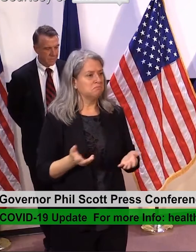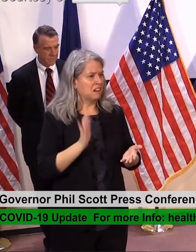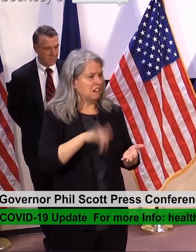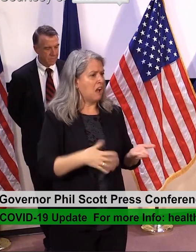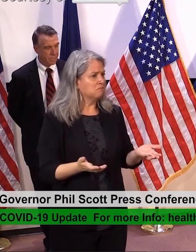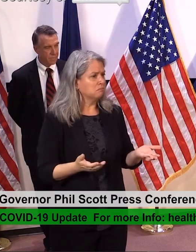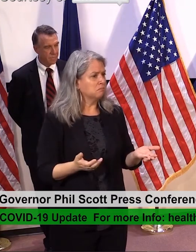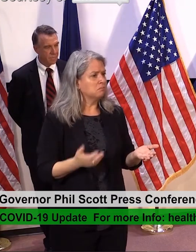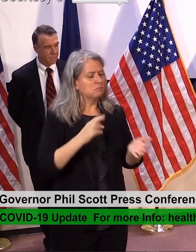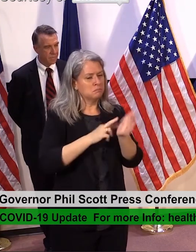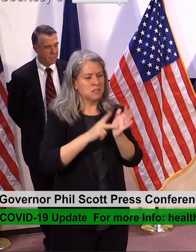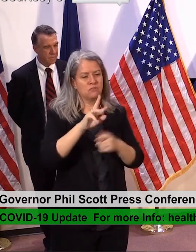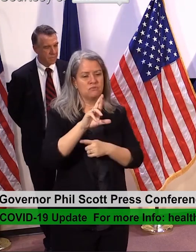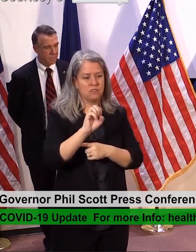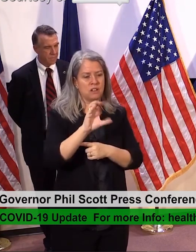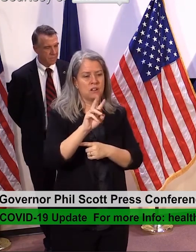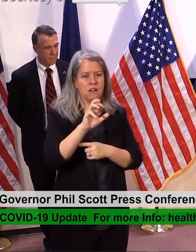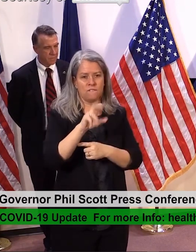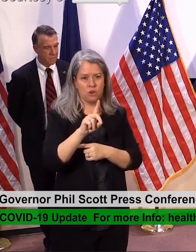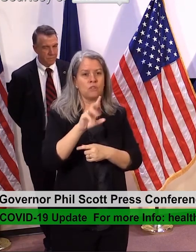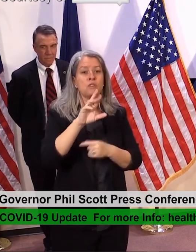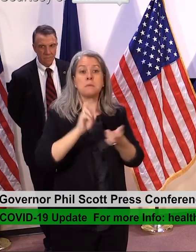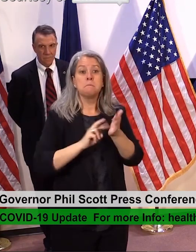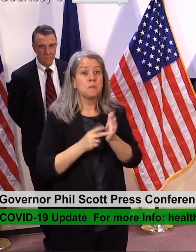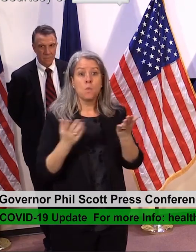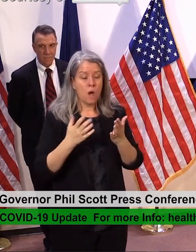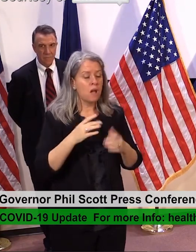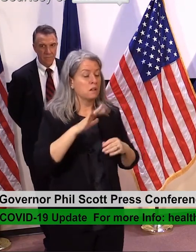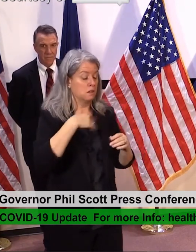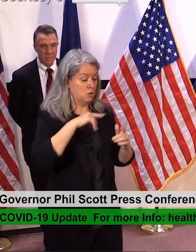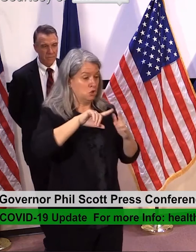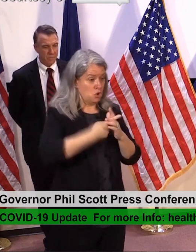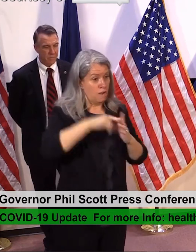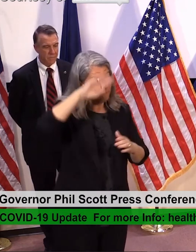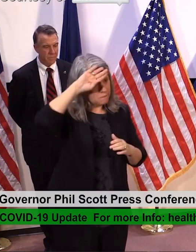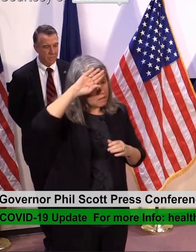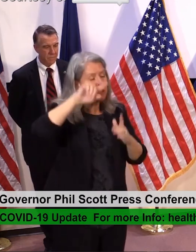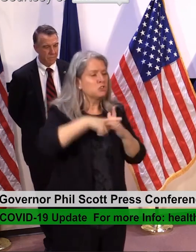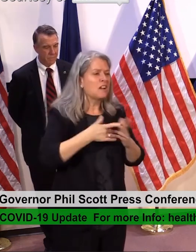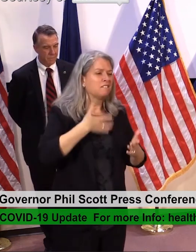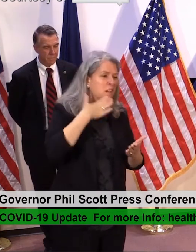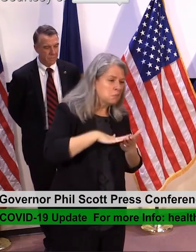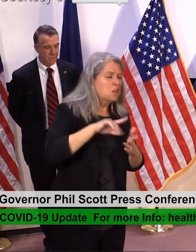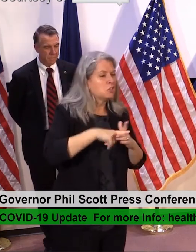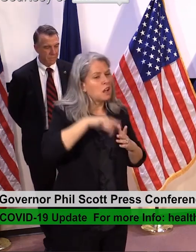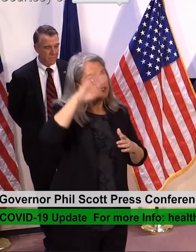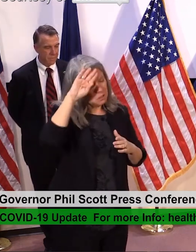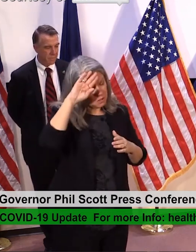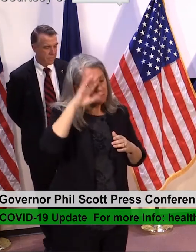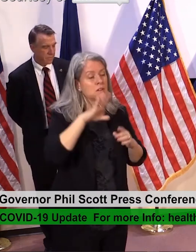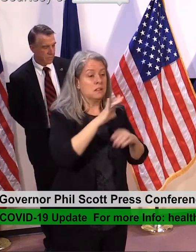from CDC has been 7 days from the onset of your symptoms and then 3 days